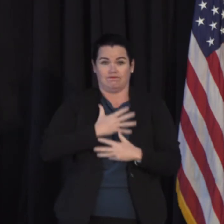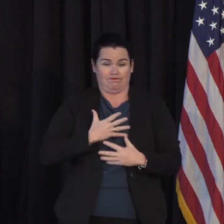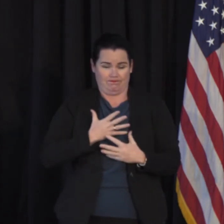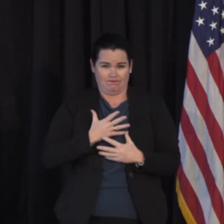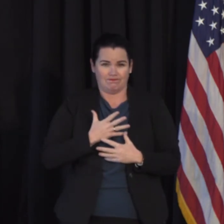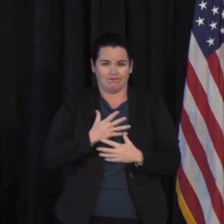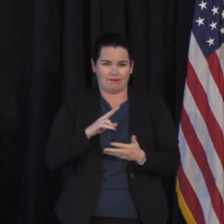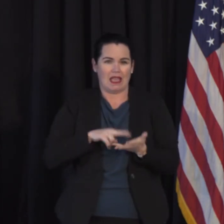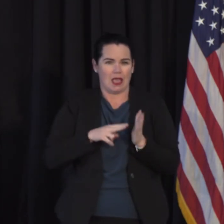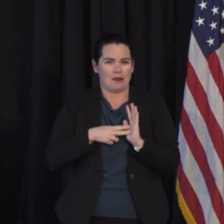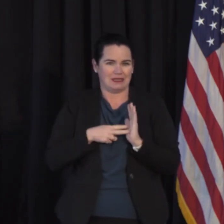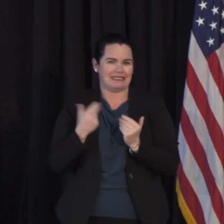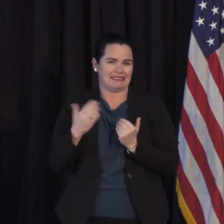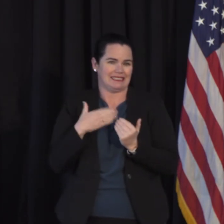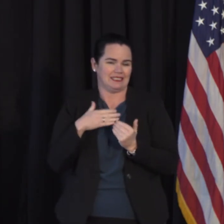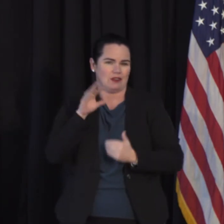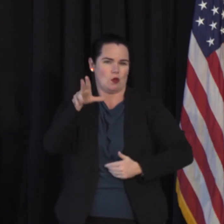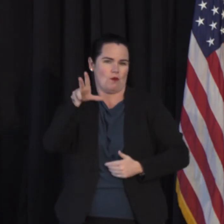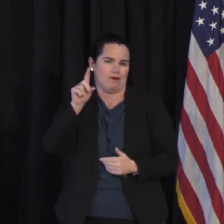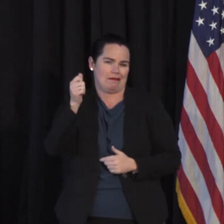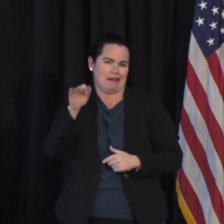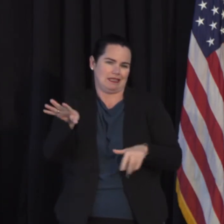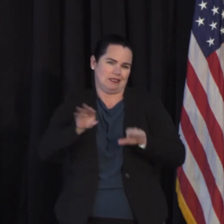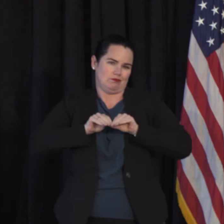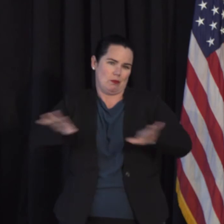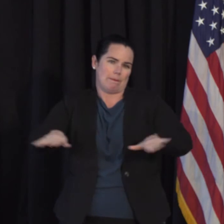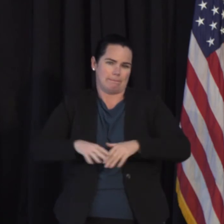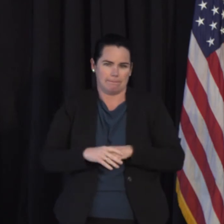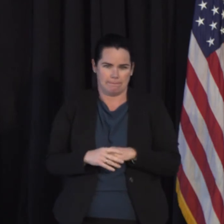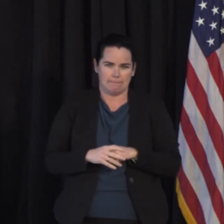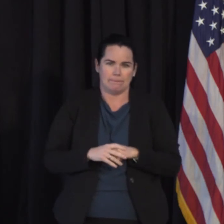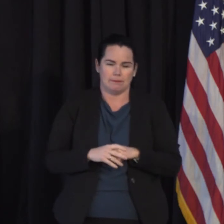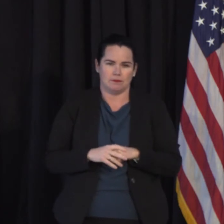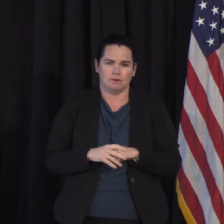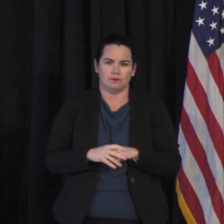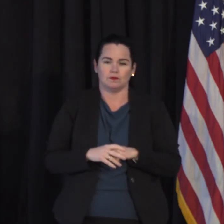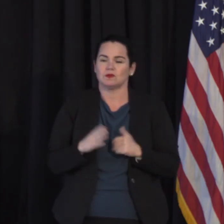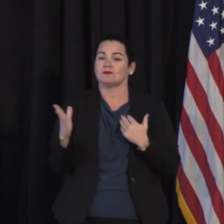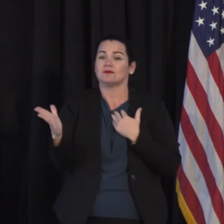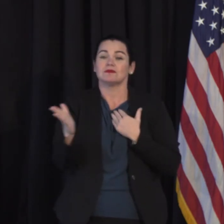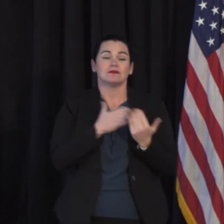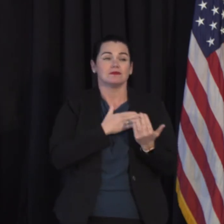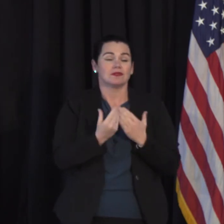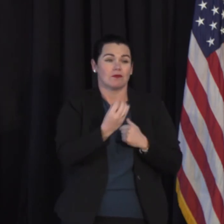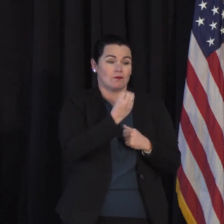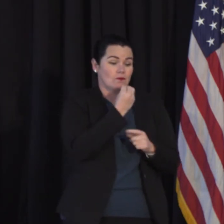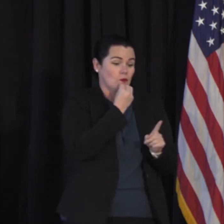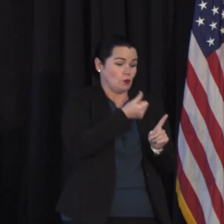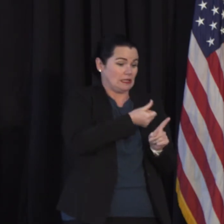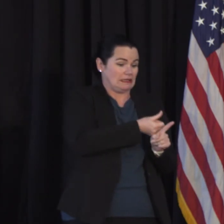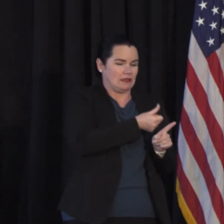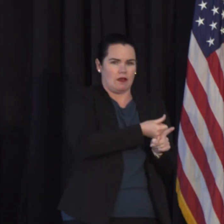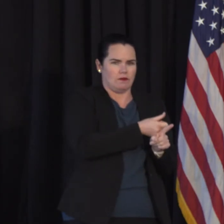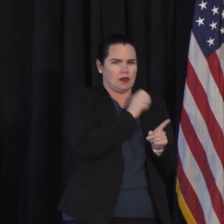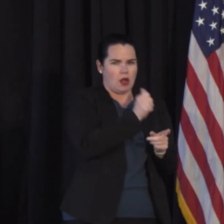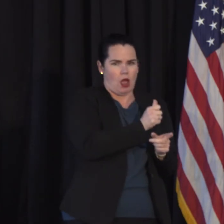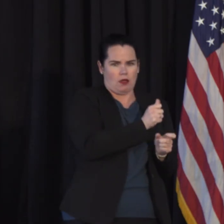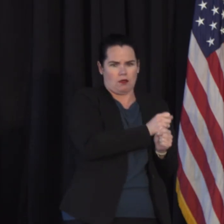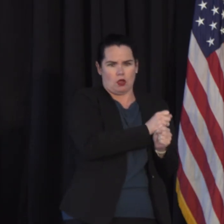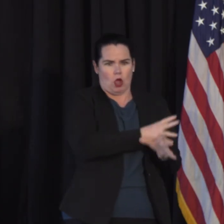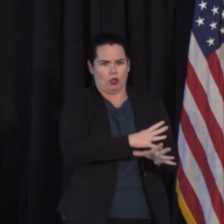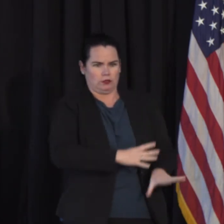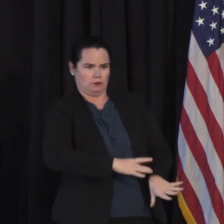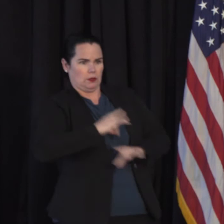increase COVID-19 transmission in our community. And although food has not been identified as a likely source